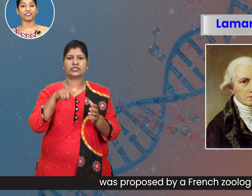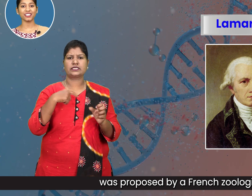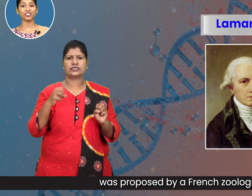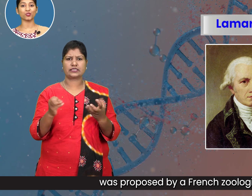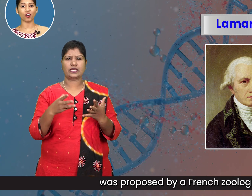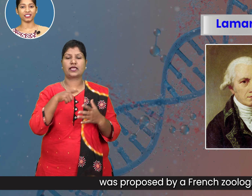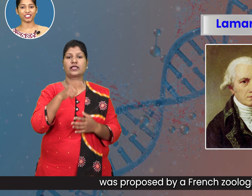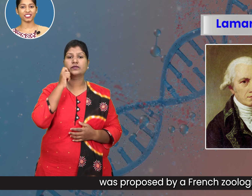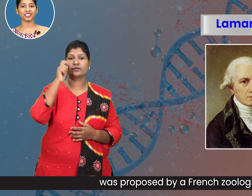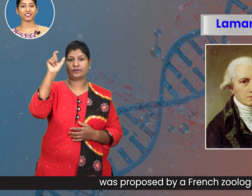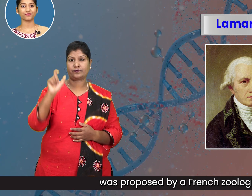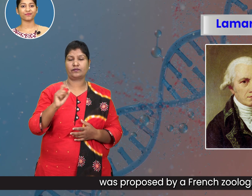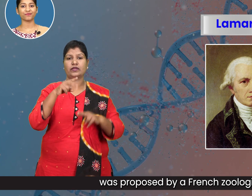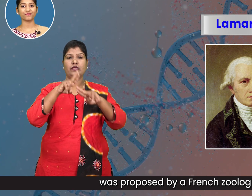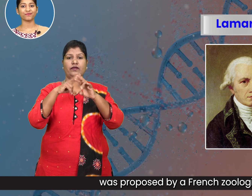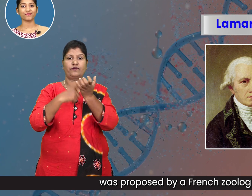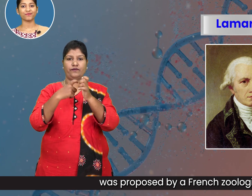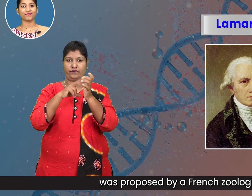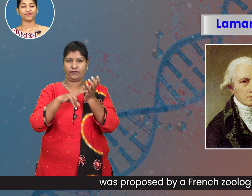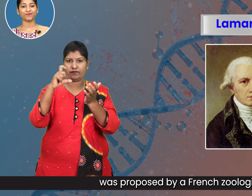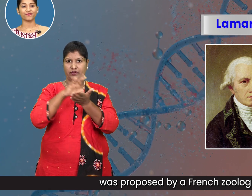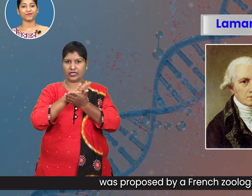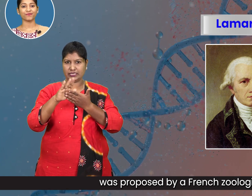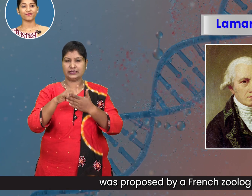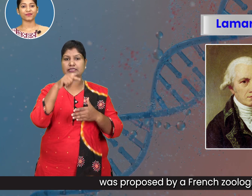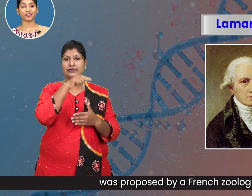a French zoologist